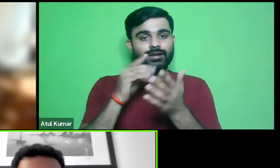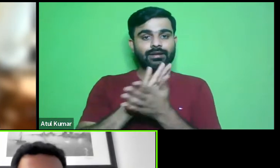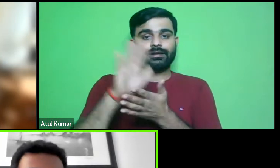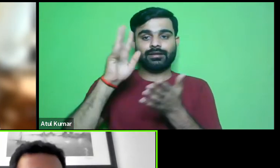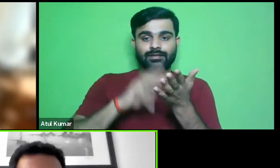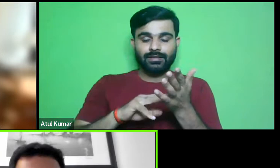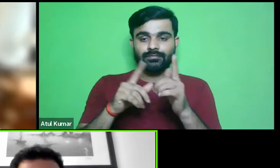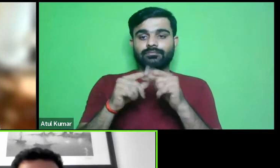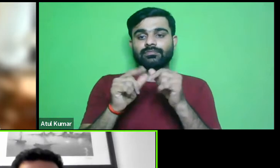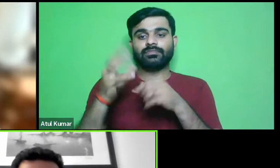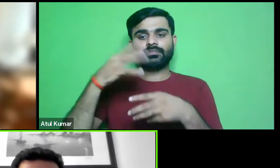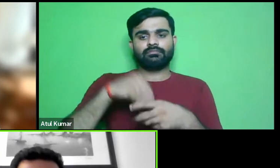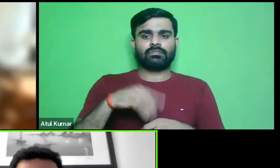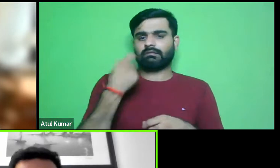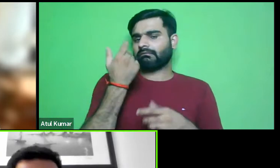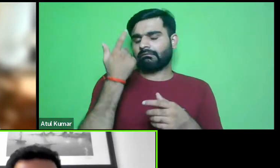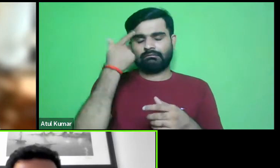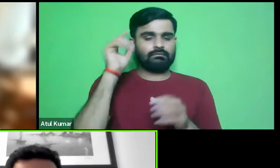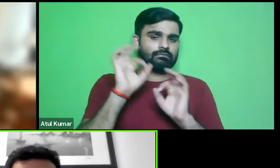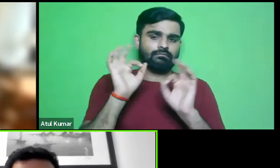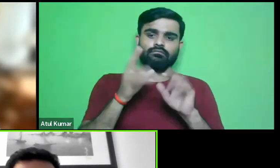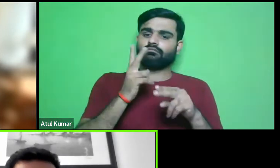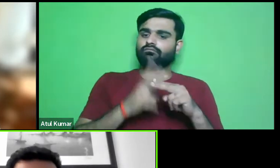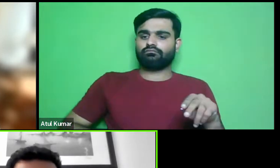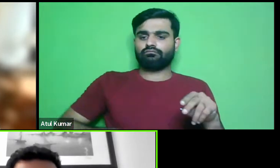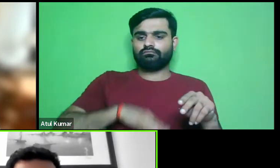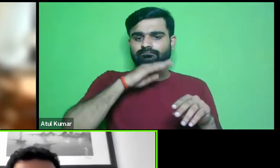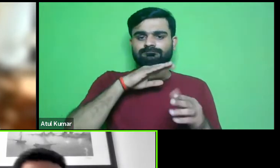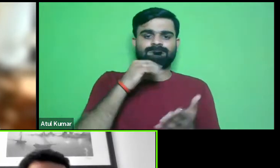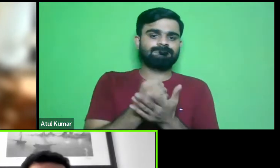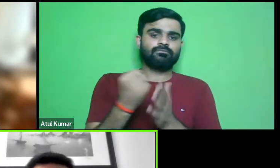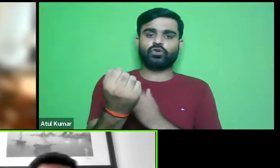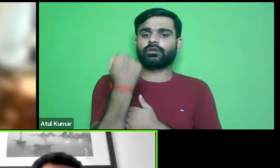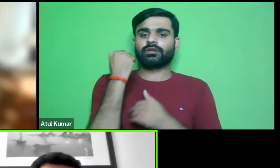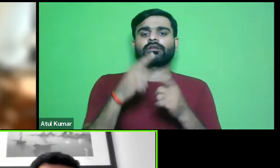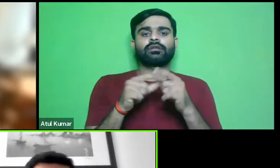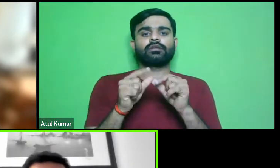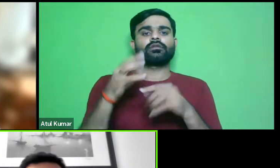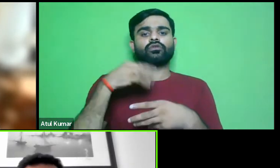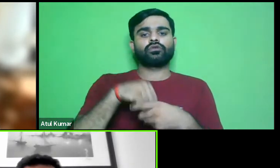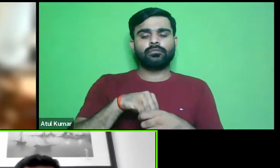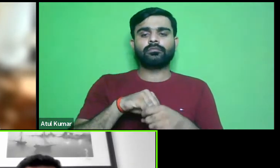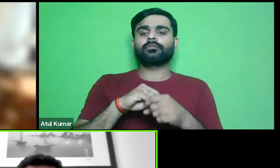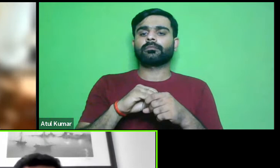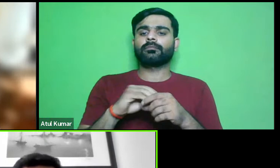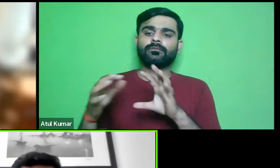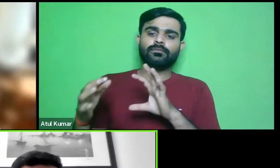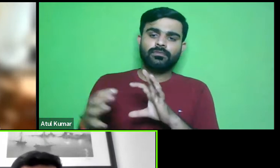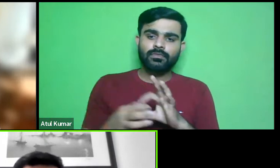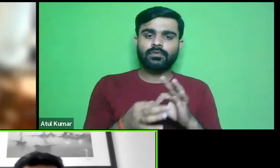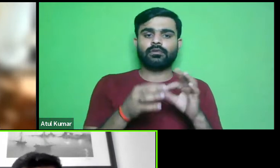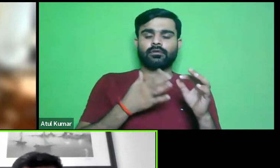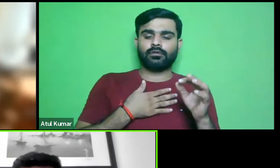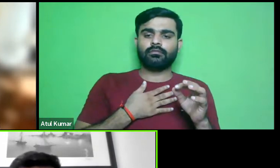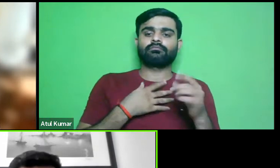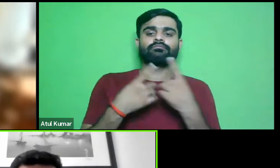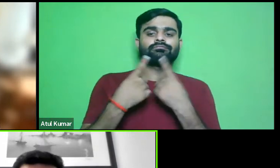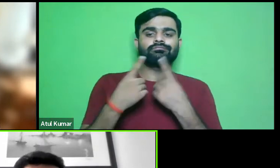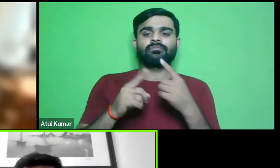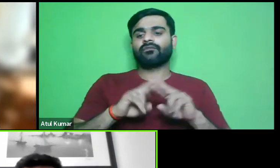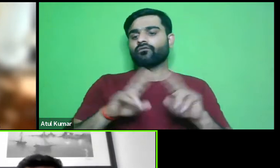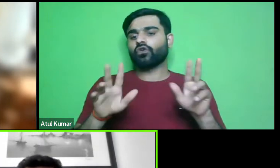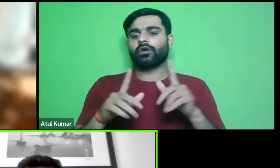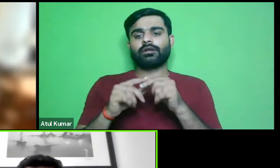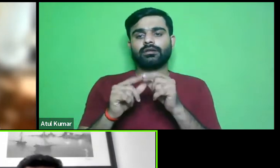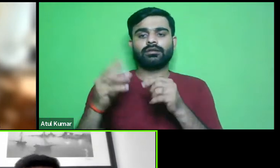pieces, right? So I don't think that it's sufficient to have a really strong data protection law, and therefore the harms that occur out of AI systems are completely